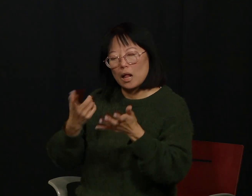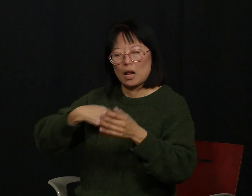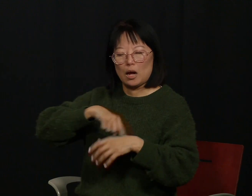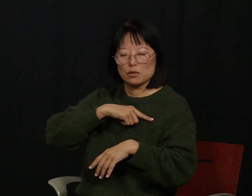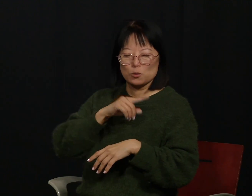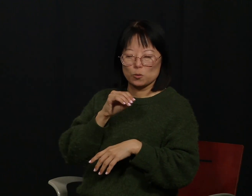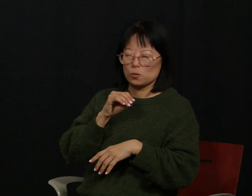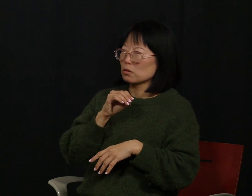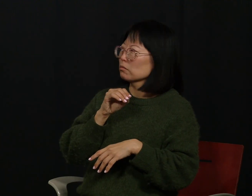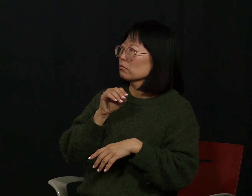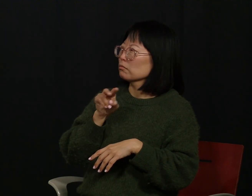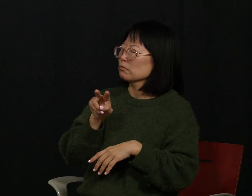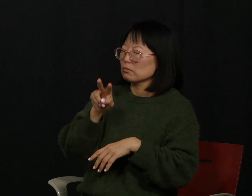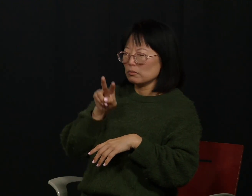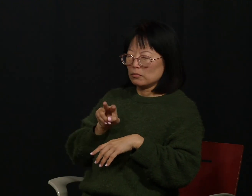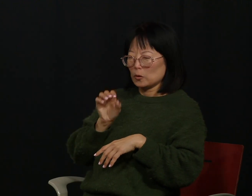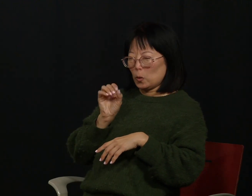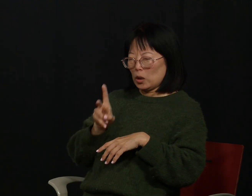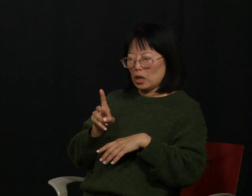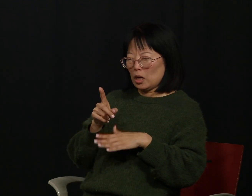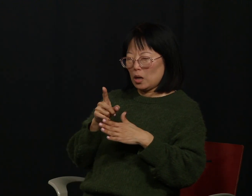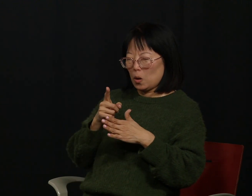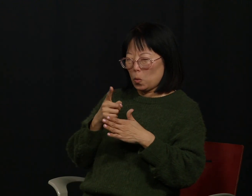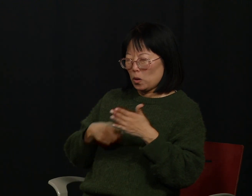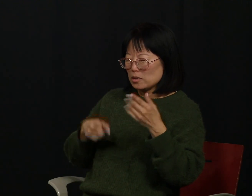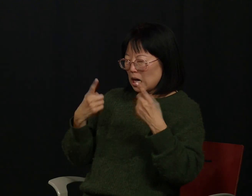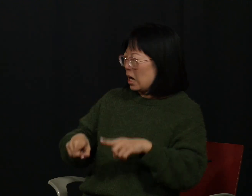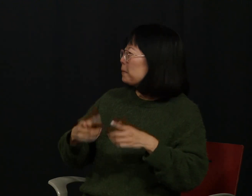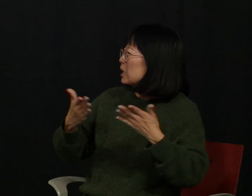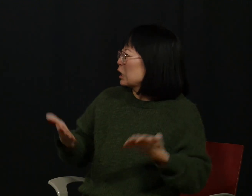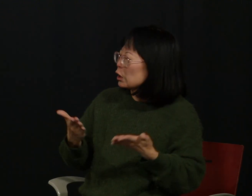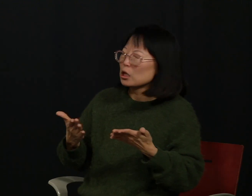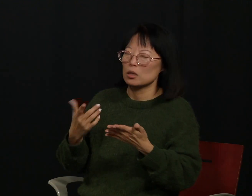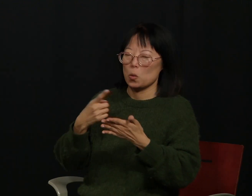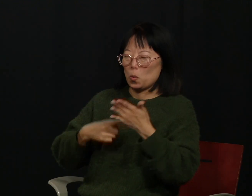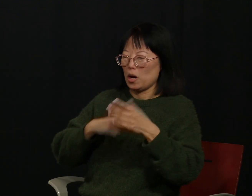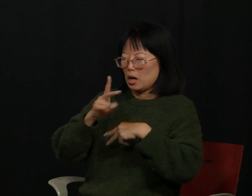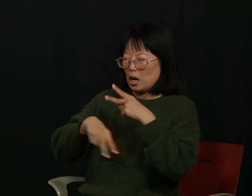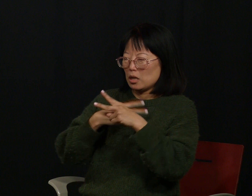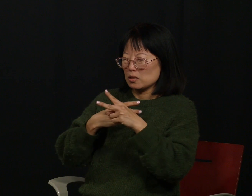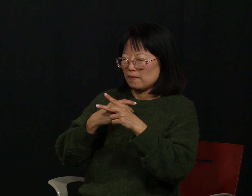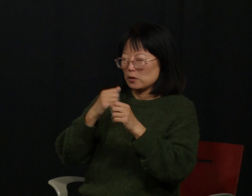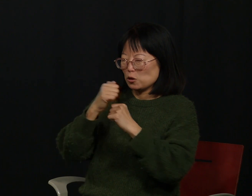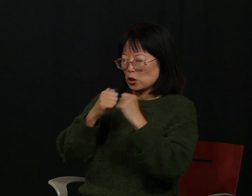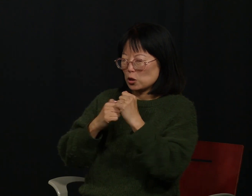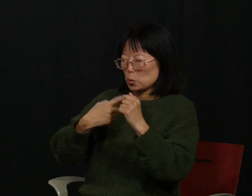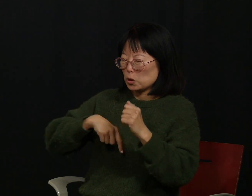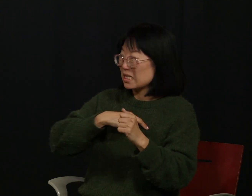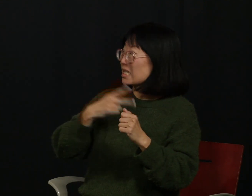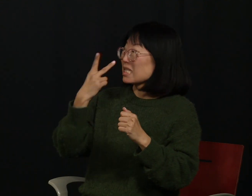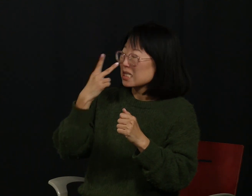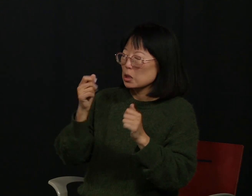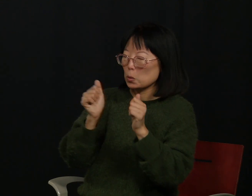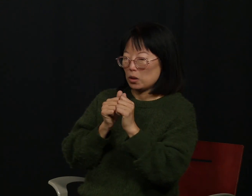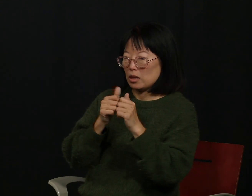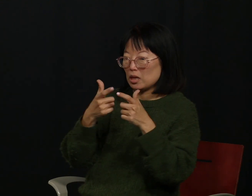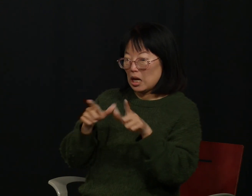encourages us to take a step back and look at what's happening, the types of structure that we see, the